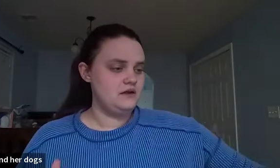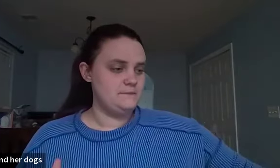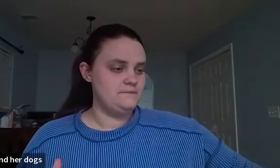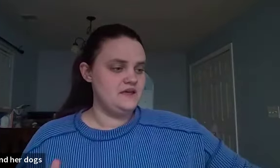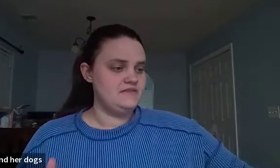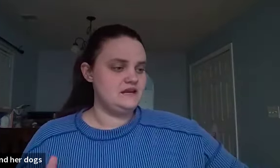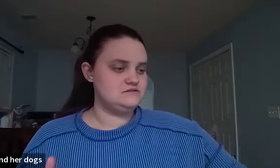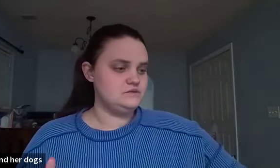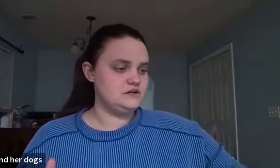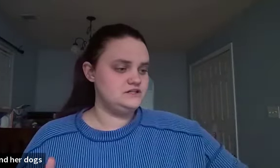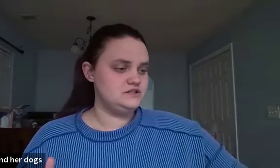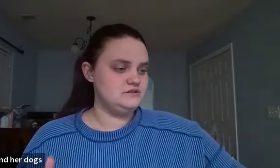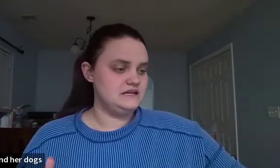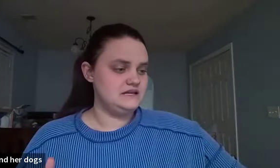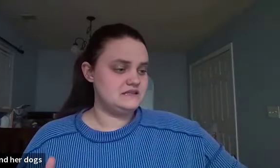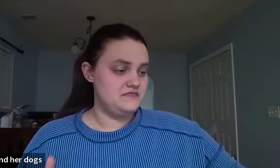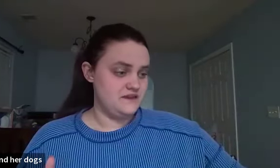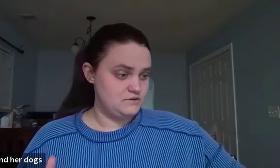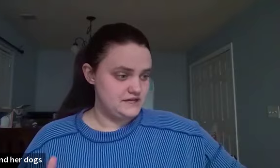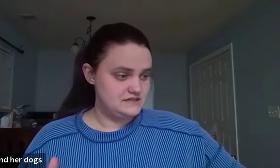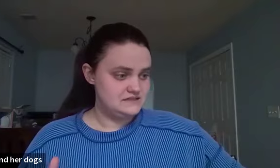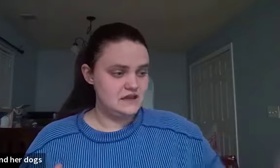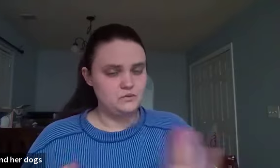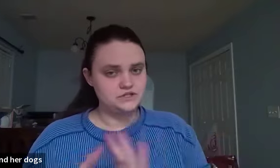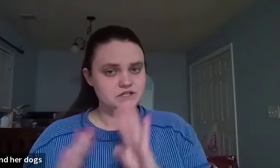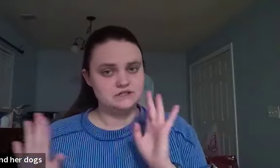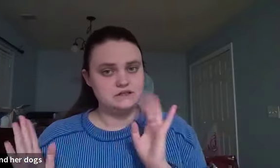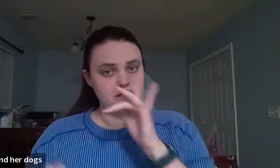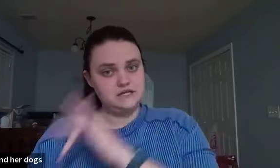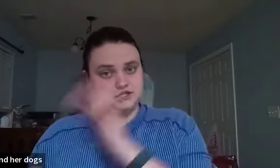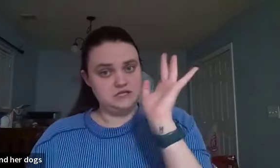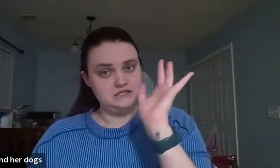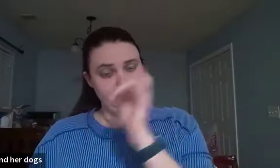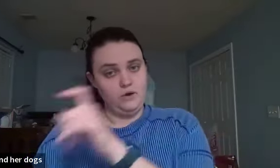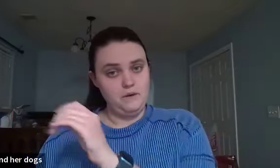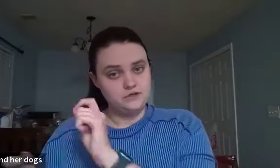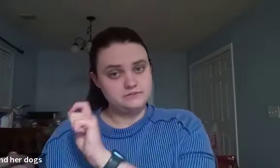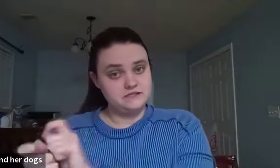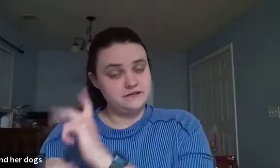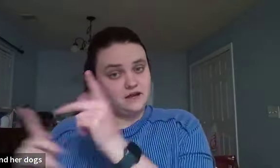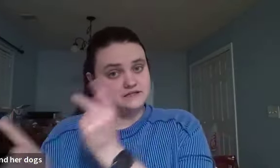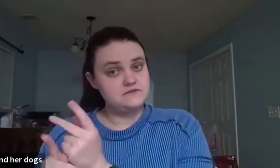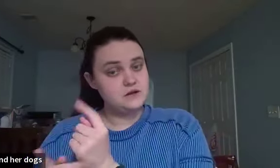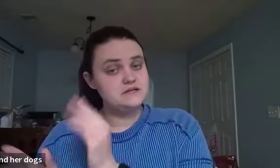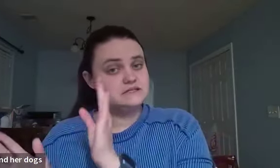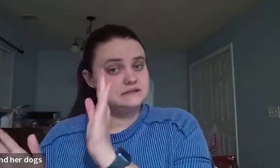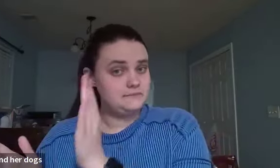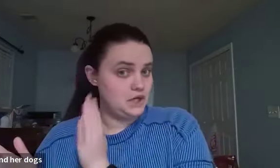Okay. The next one we're going to do is therapist, and we're just going to kind of touch this. If y'all want more specific kinds of therapists, let me